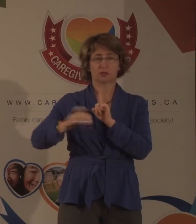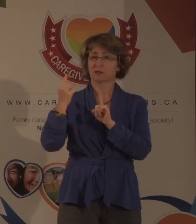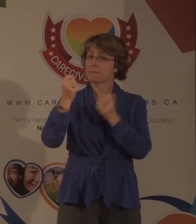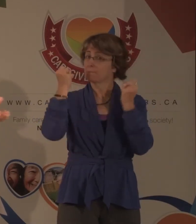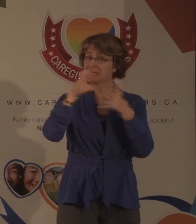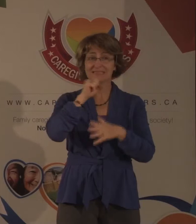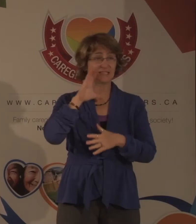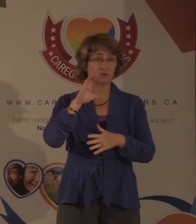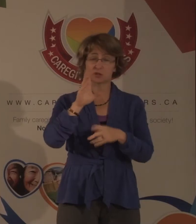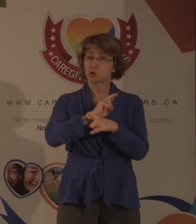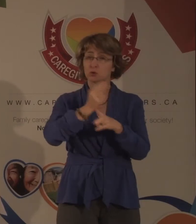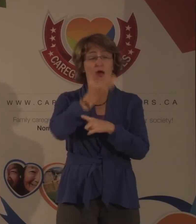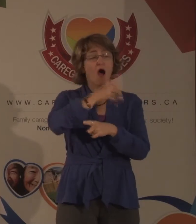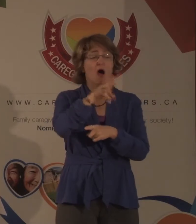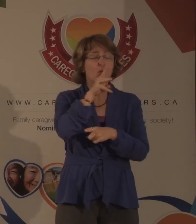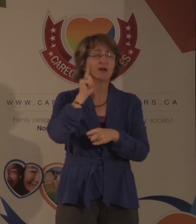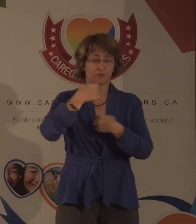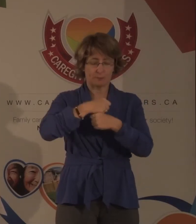Lots of seniors use the hot water to make tea.